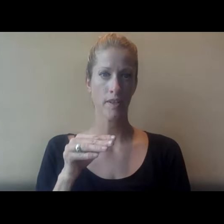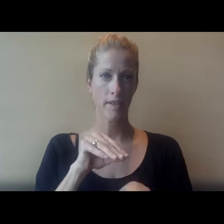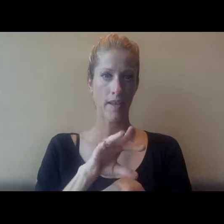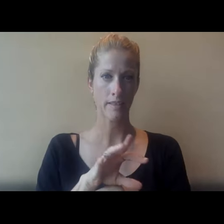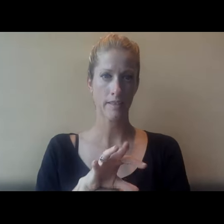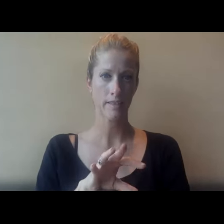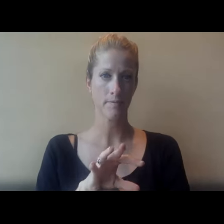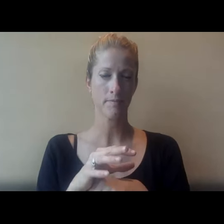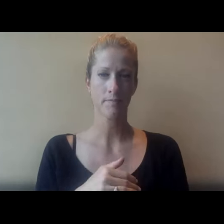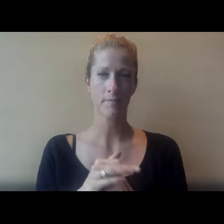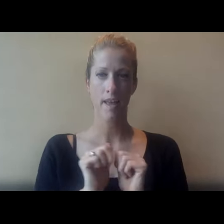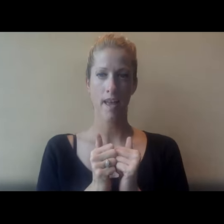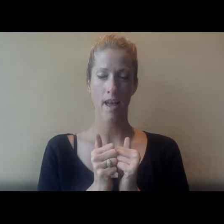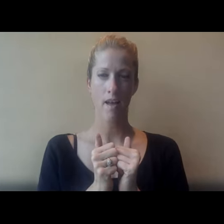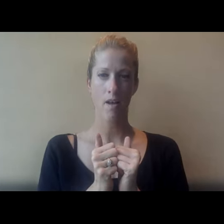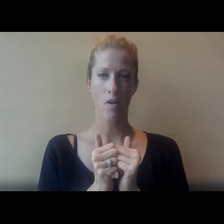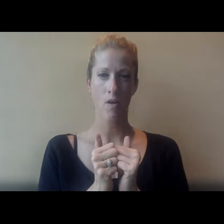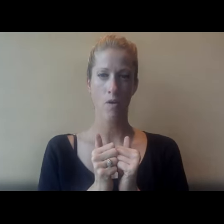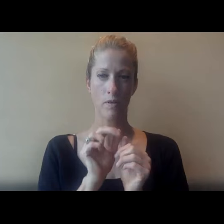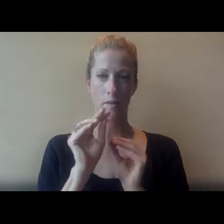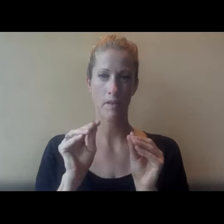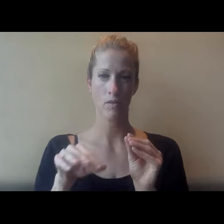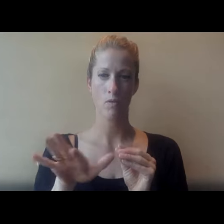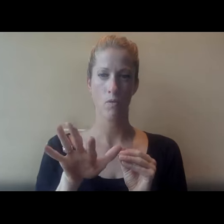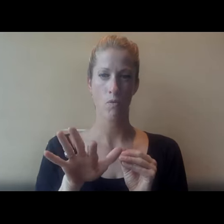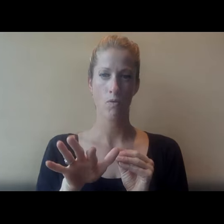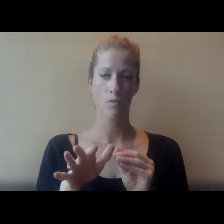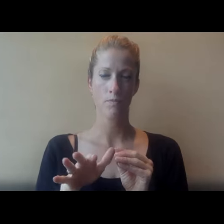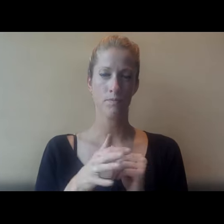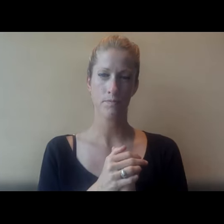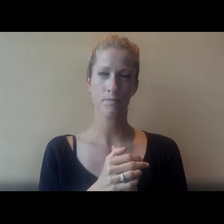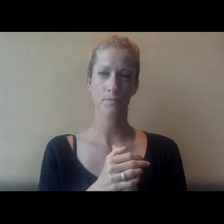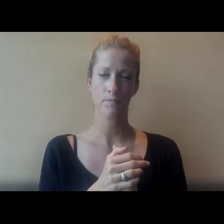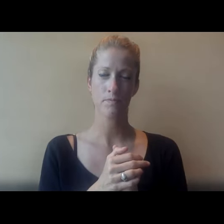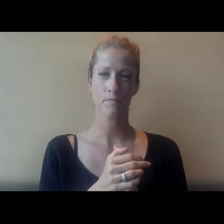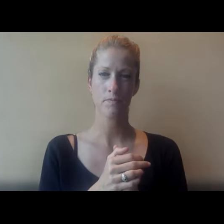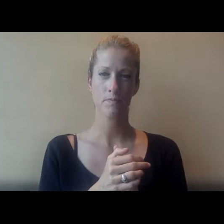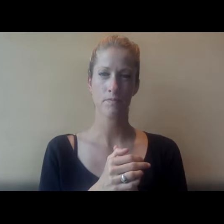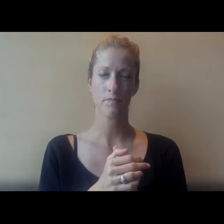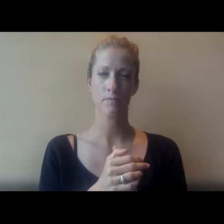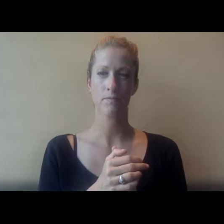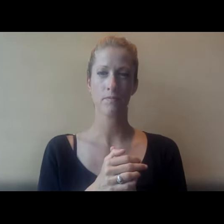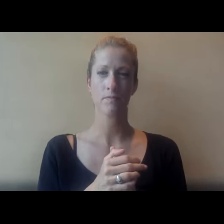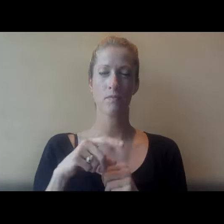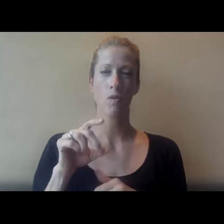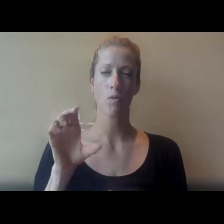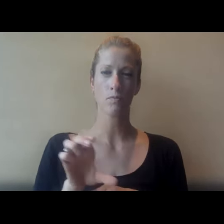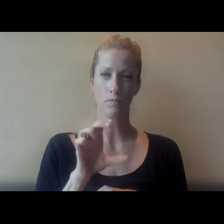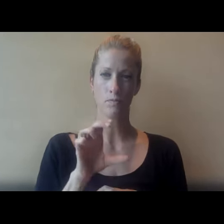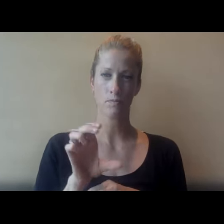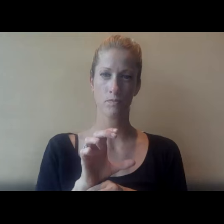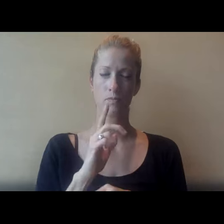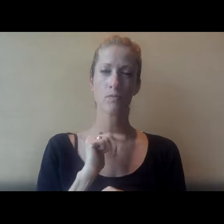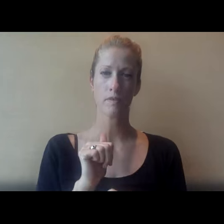how to implement digital equity and inclusion in your communities. Loaves, Fishes, and Computers has been working in this